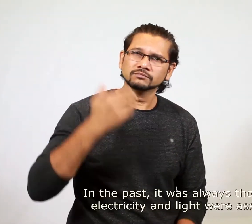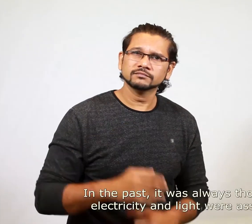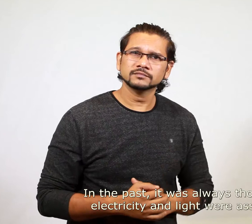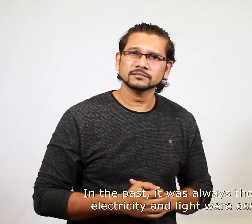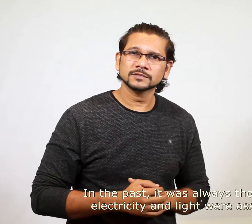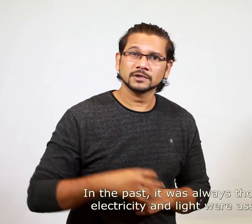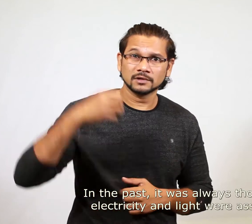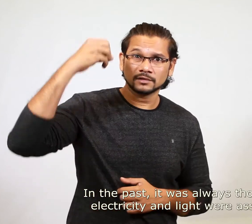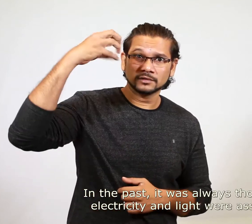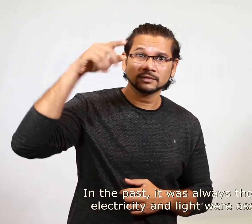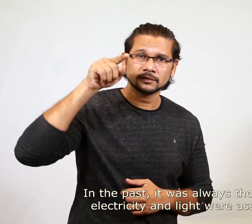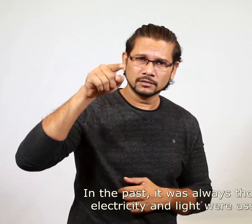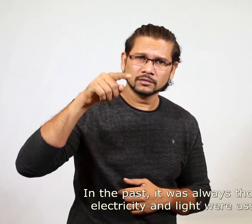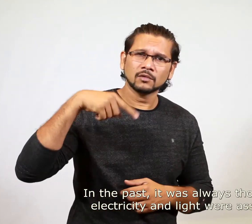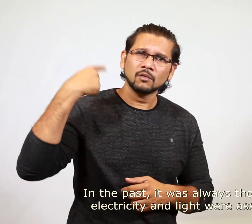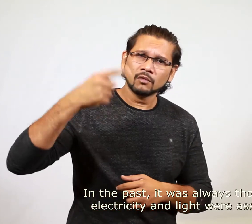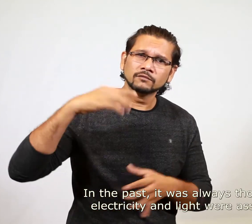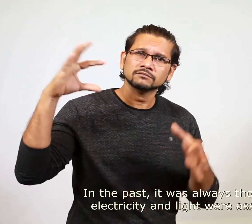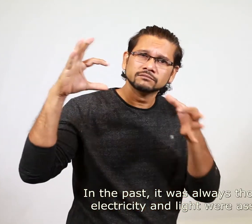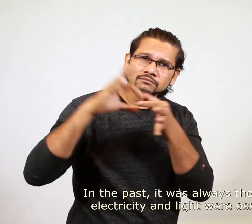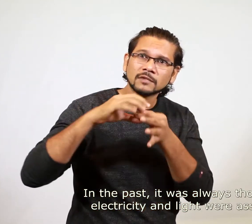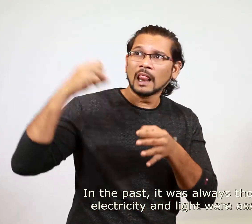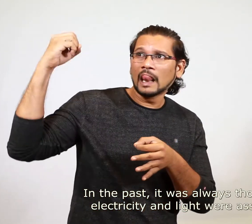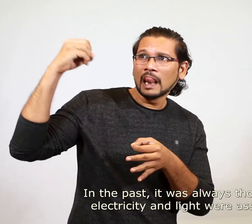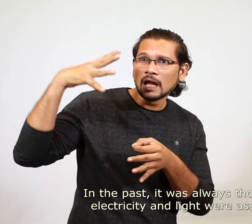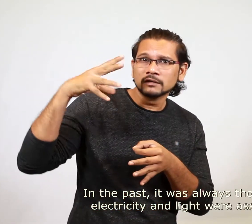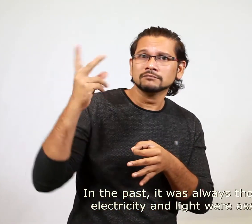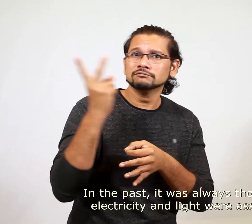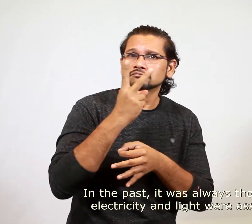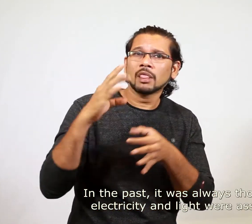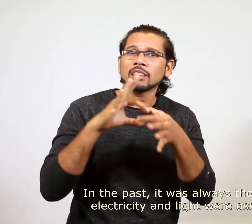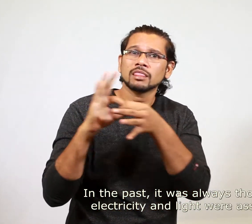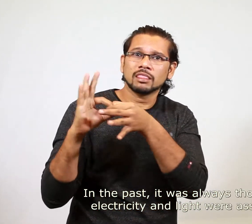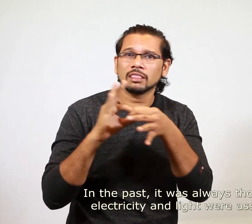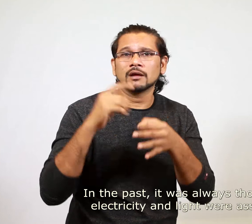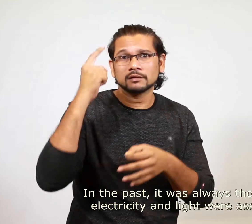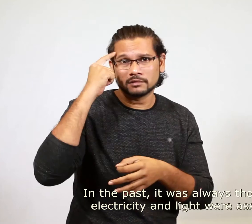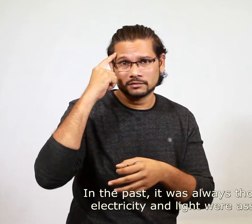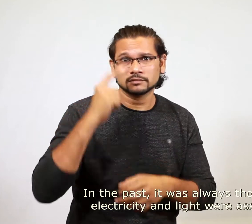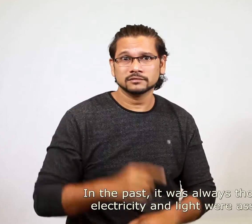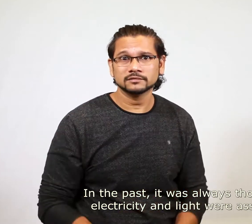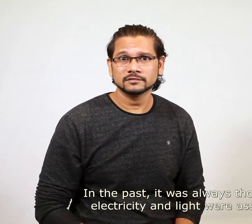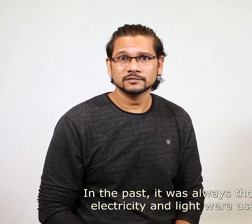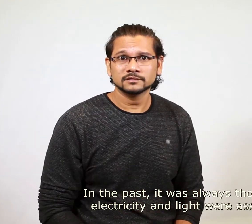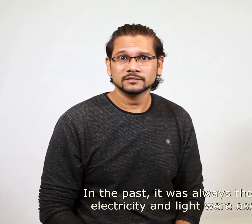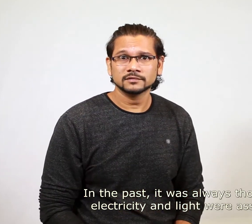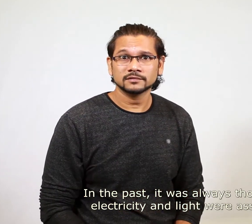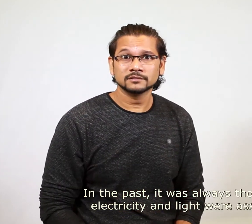In the past, it was always thought that electricity and light were associated.